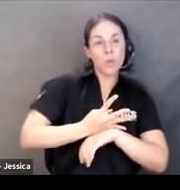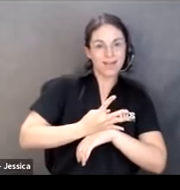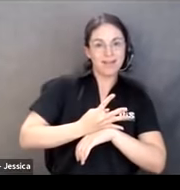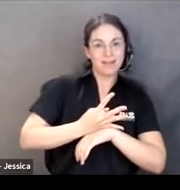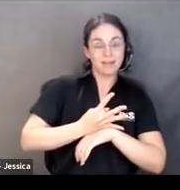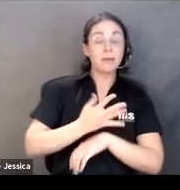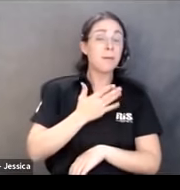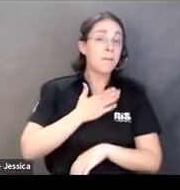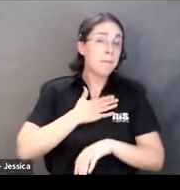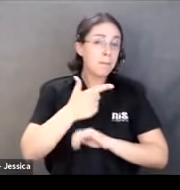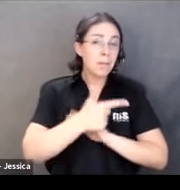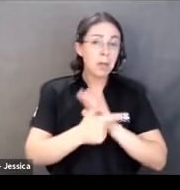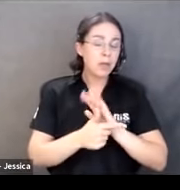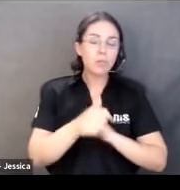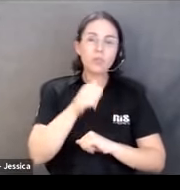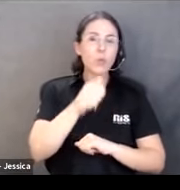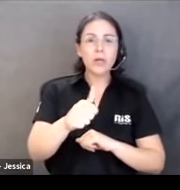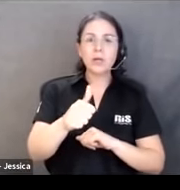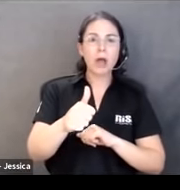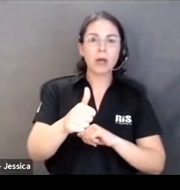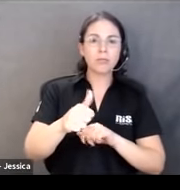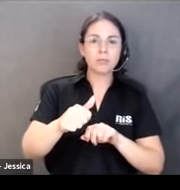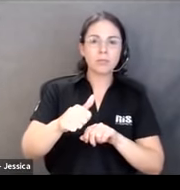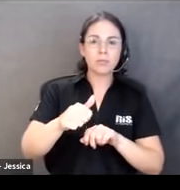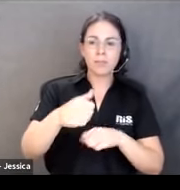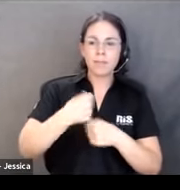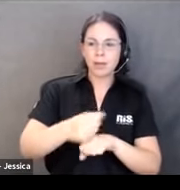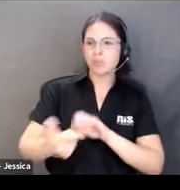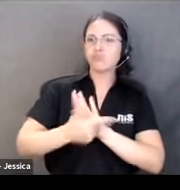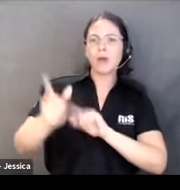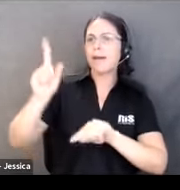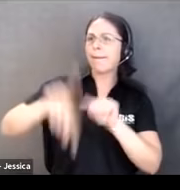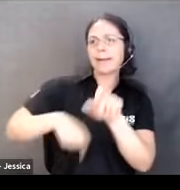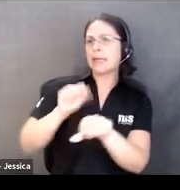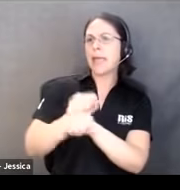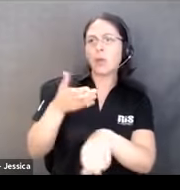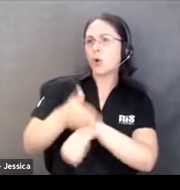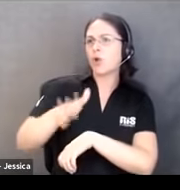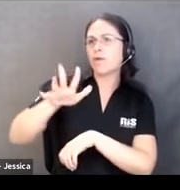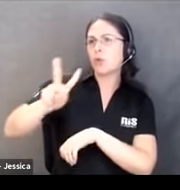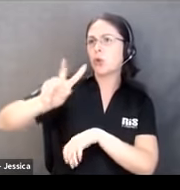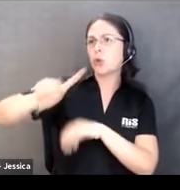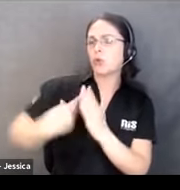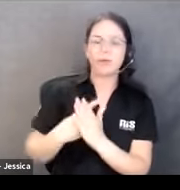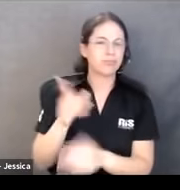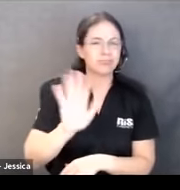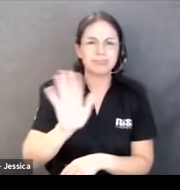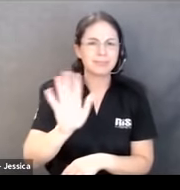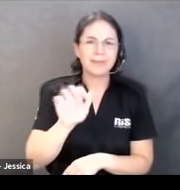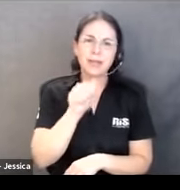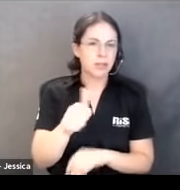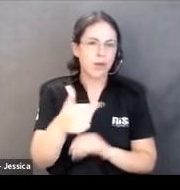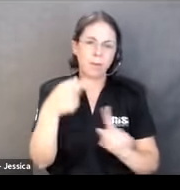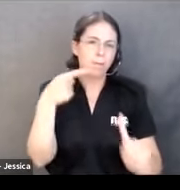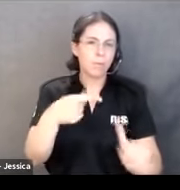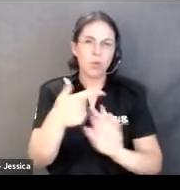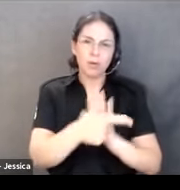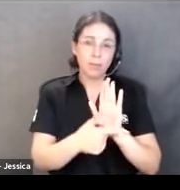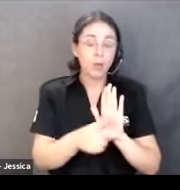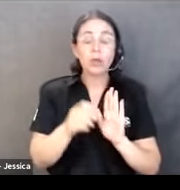not prohibit people from working more than 32 hours, nor would it take their hours away.